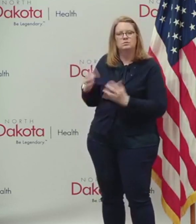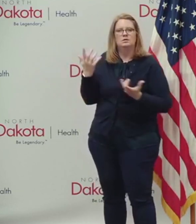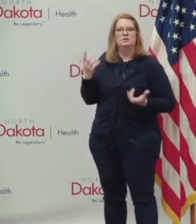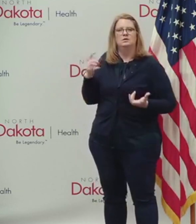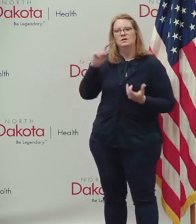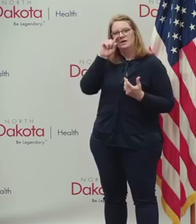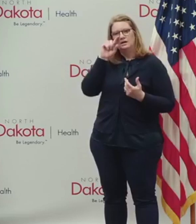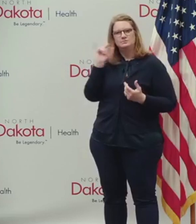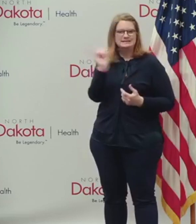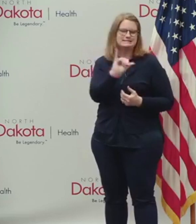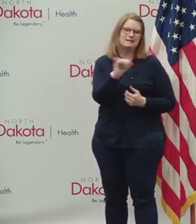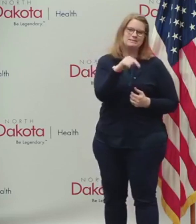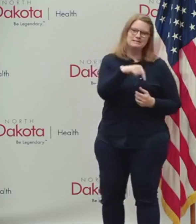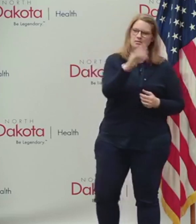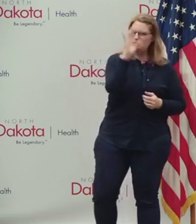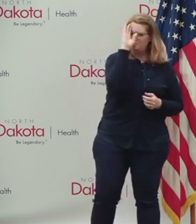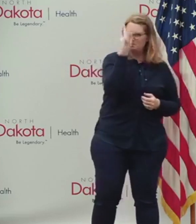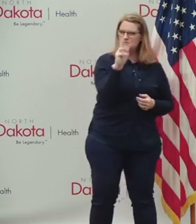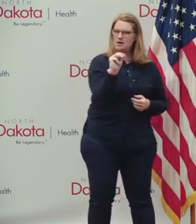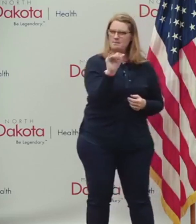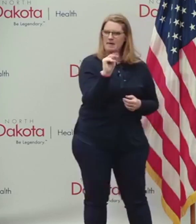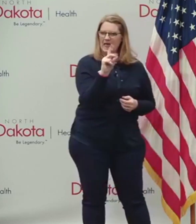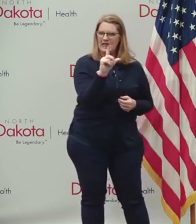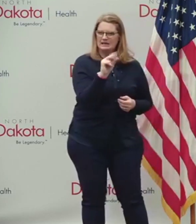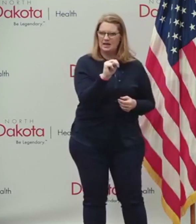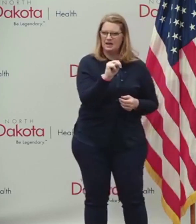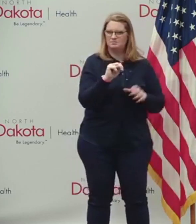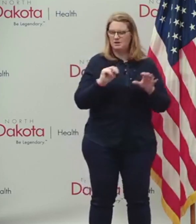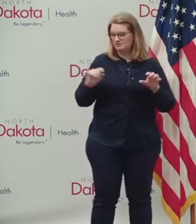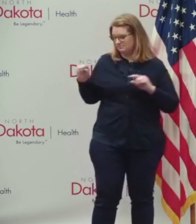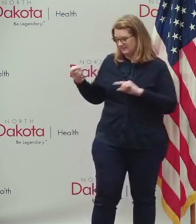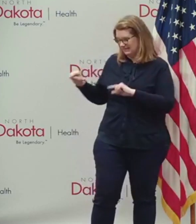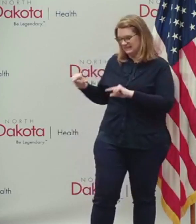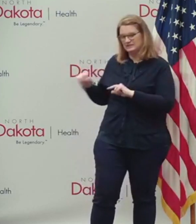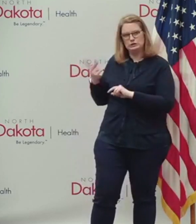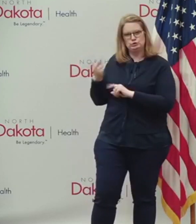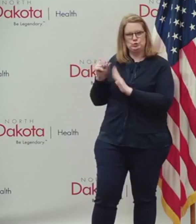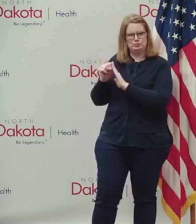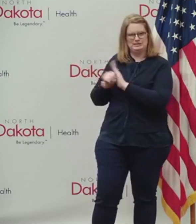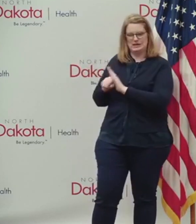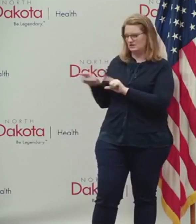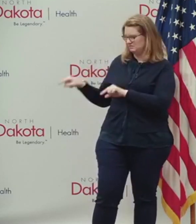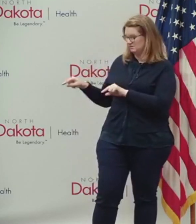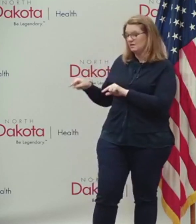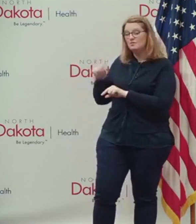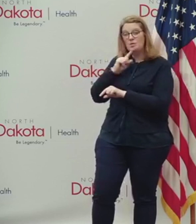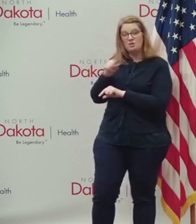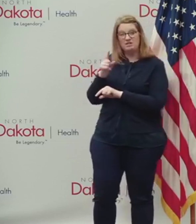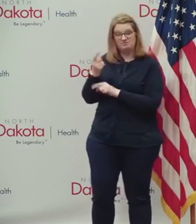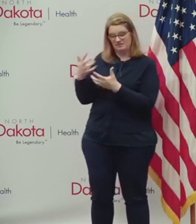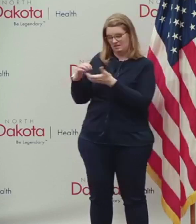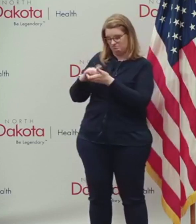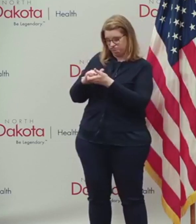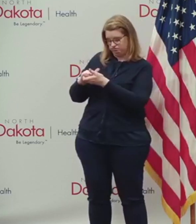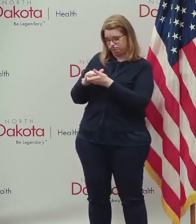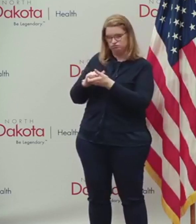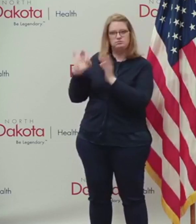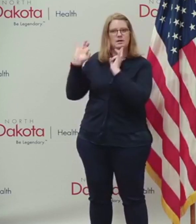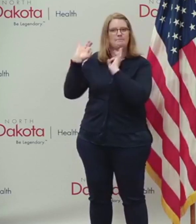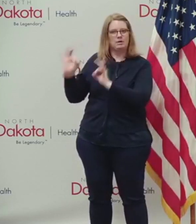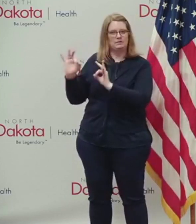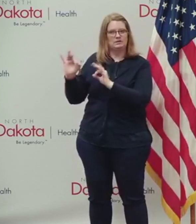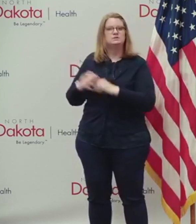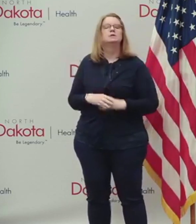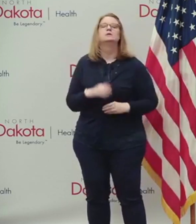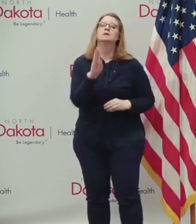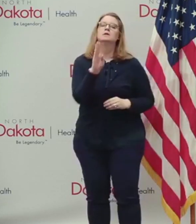in Bismarck-Mandan, but dealing with the complexity of two states, it's great to have that collaboration with Minnesota. The